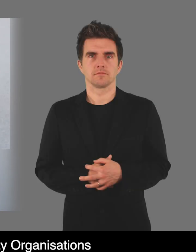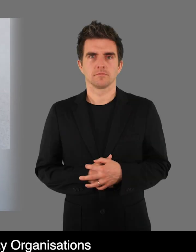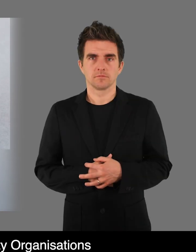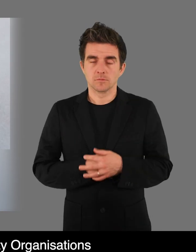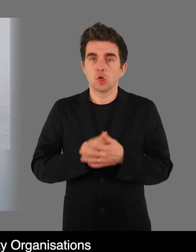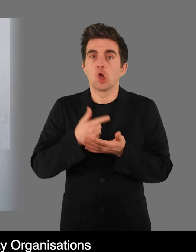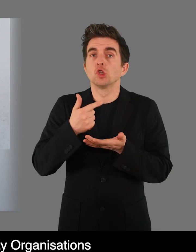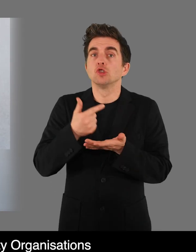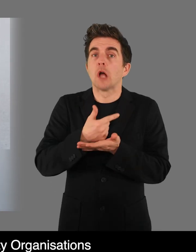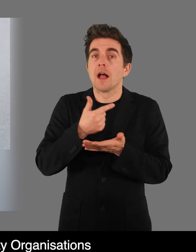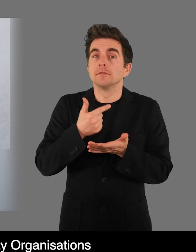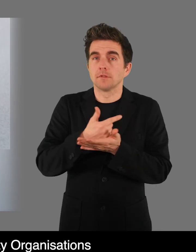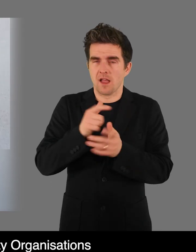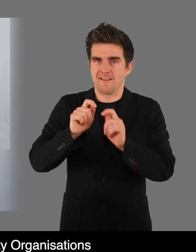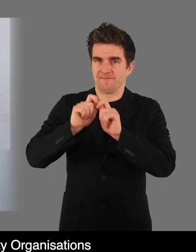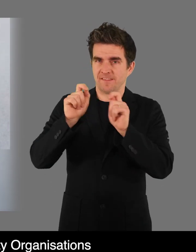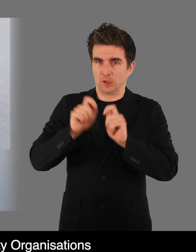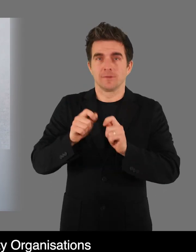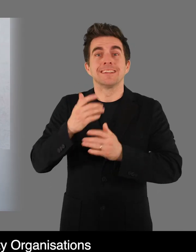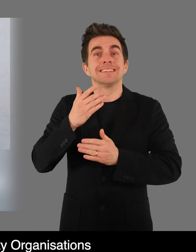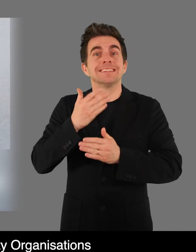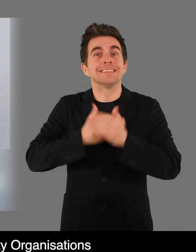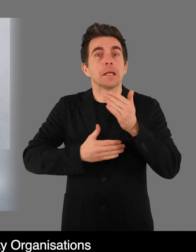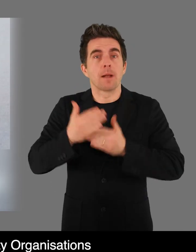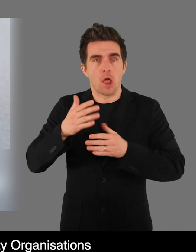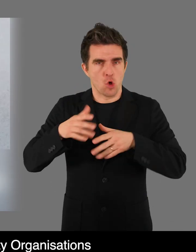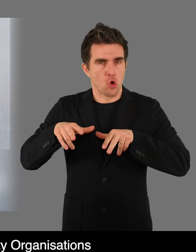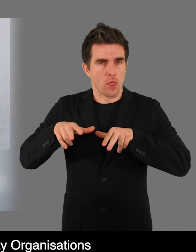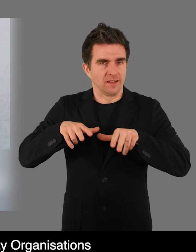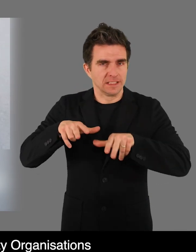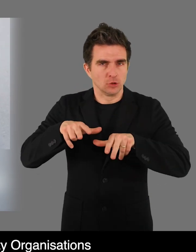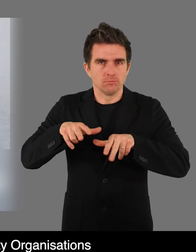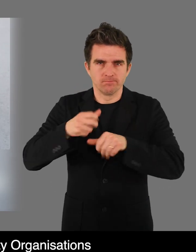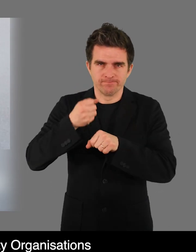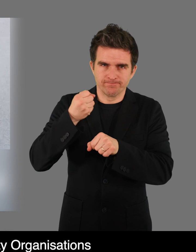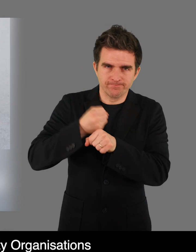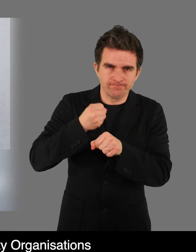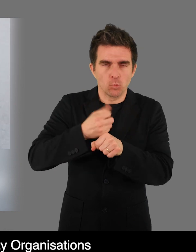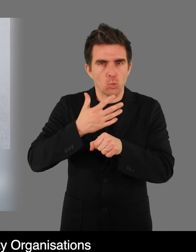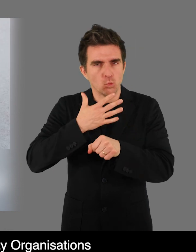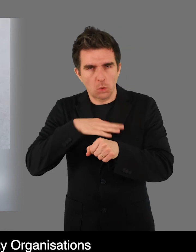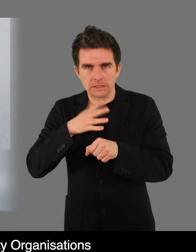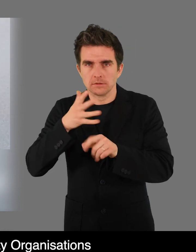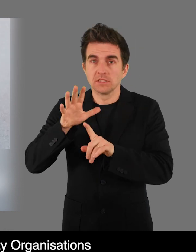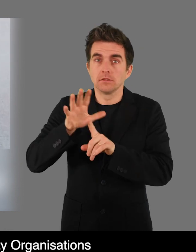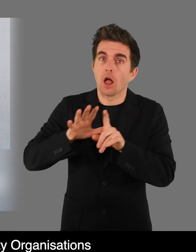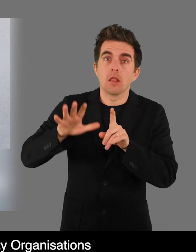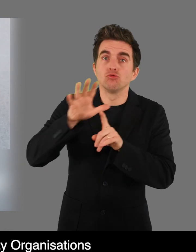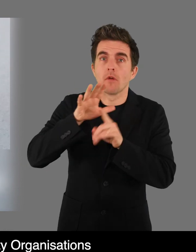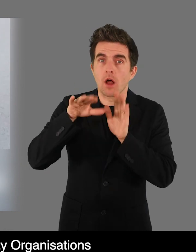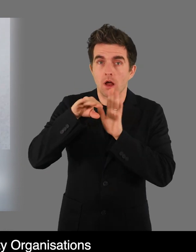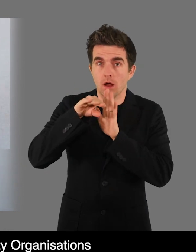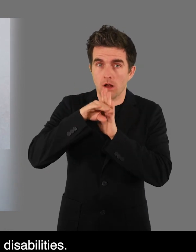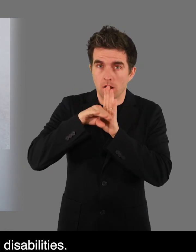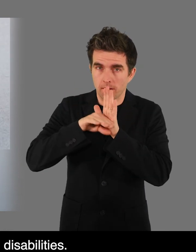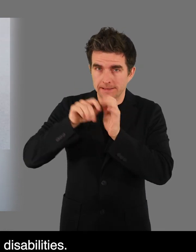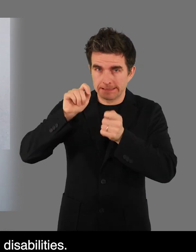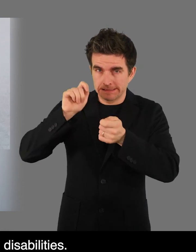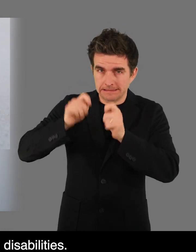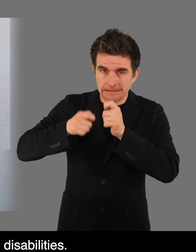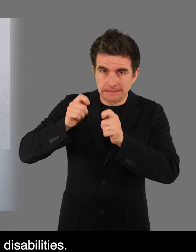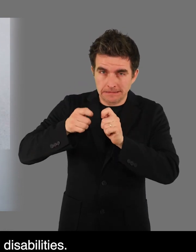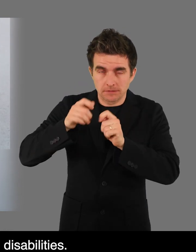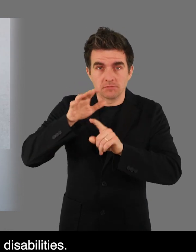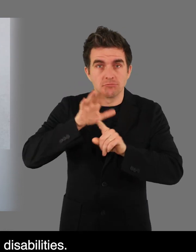The Ghana Federation of Disability Organizations work to influence national policies and programs